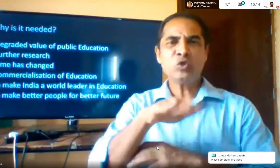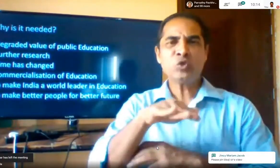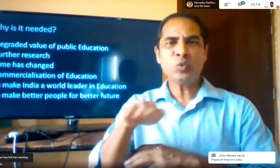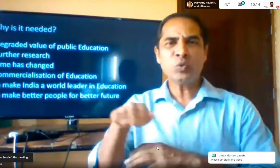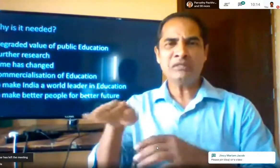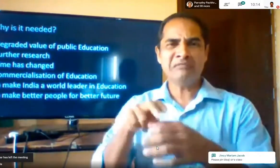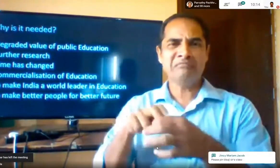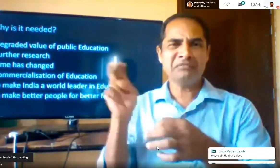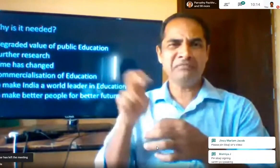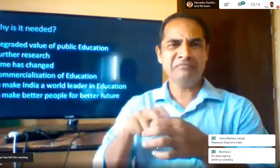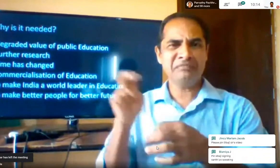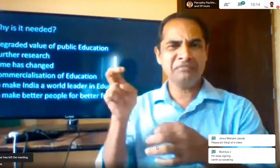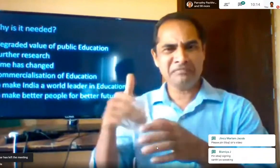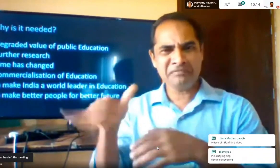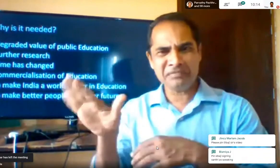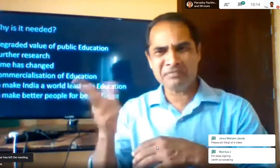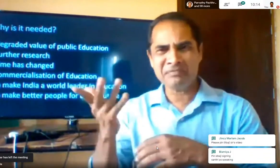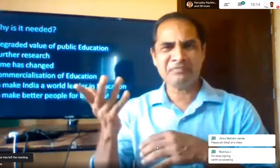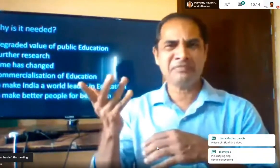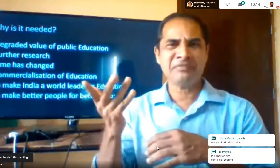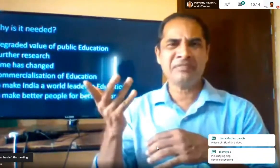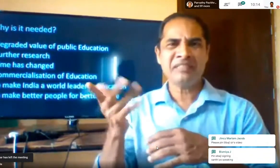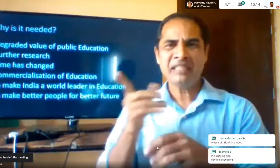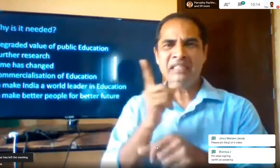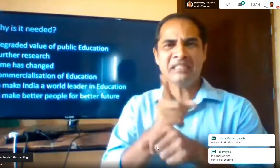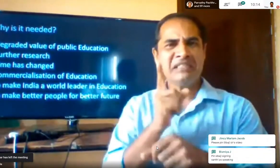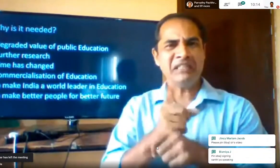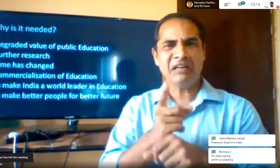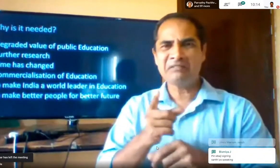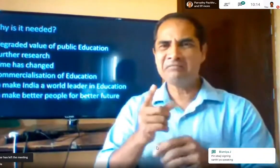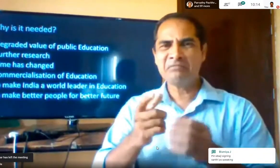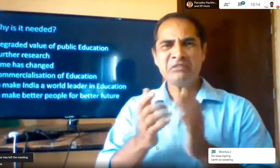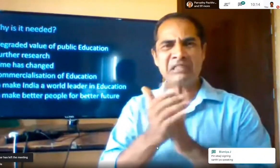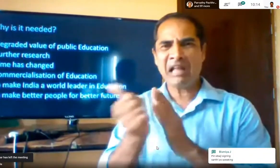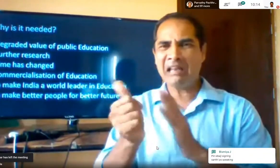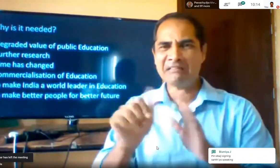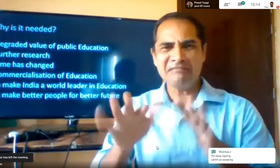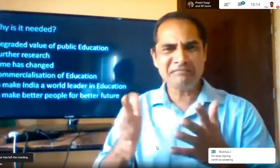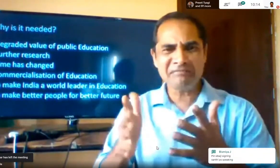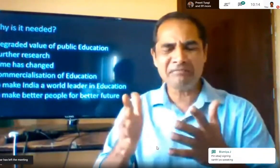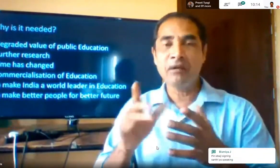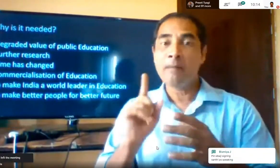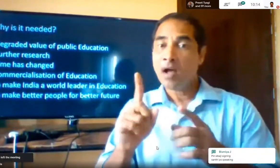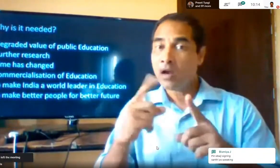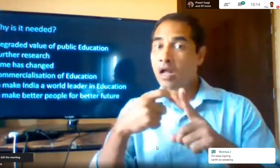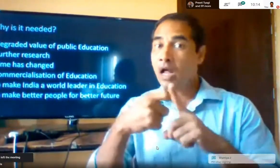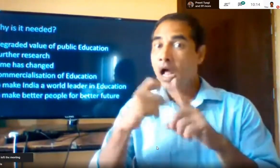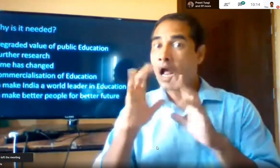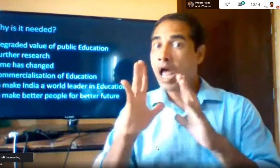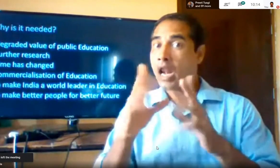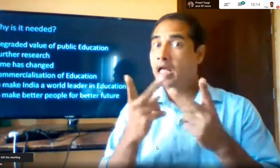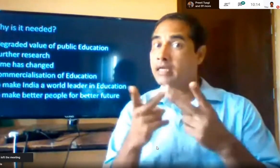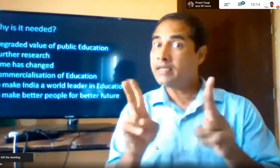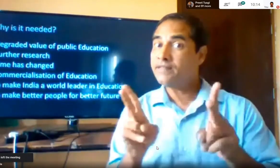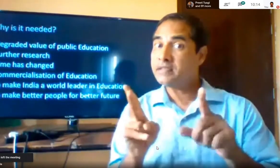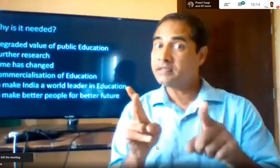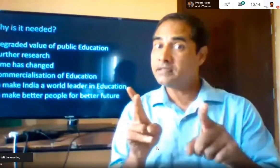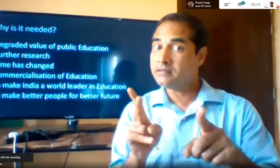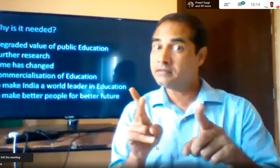of the public education, many children are like quitting their education because of the degraded value